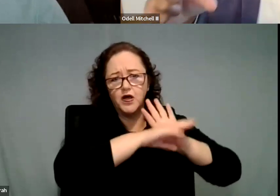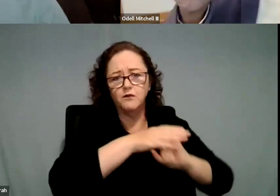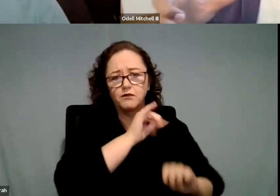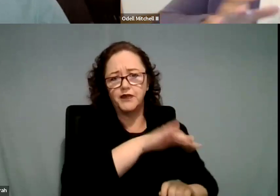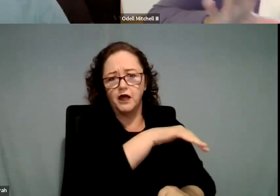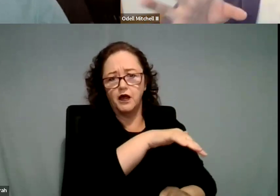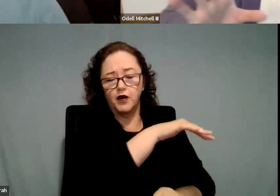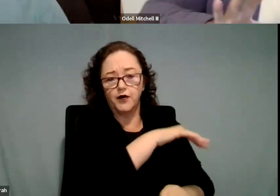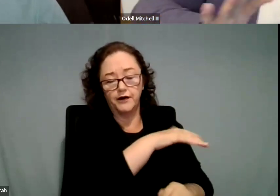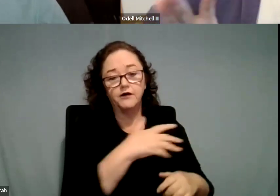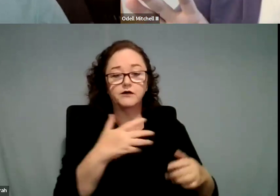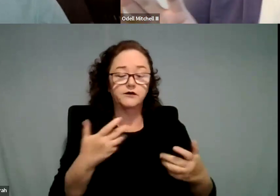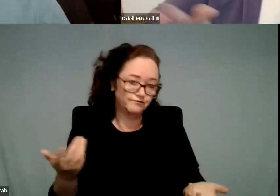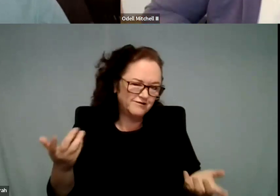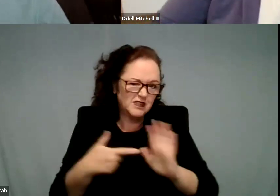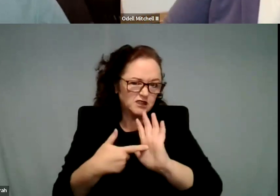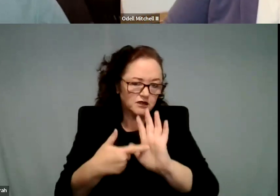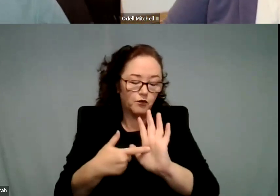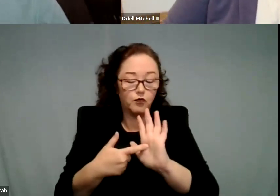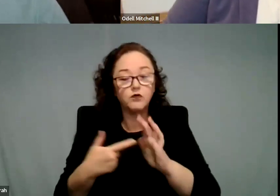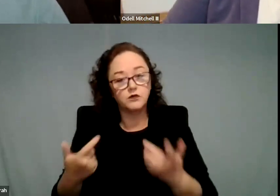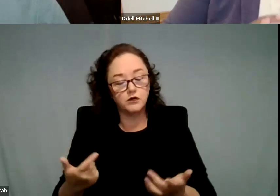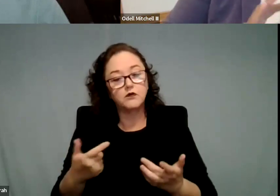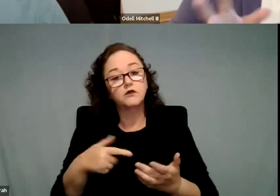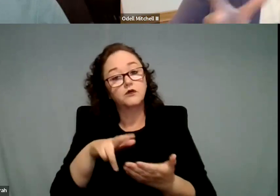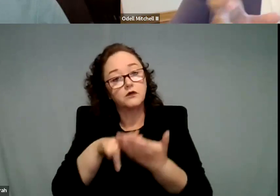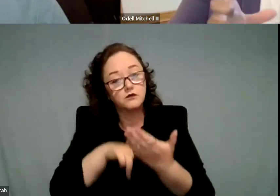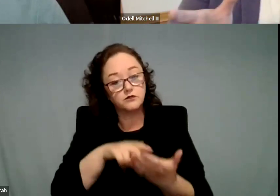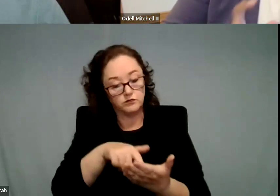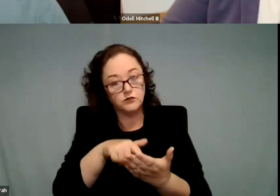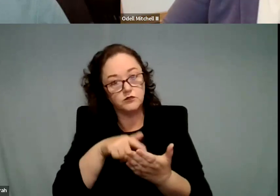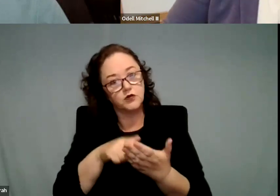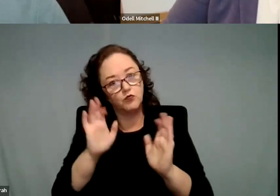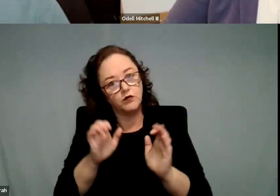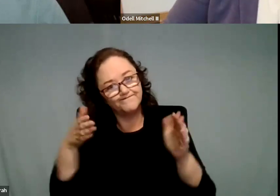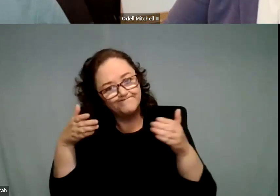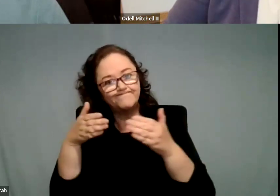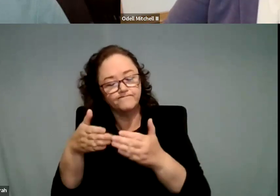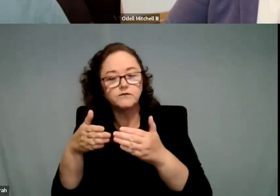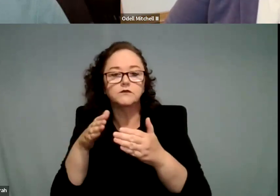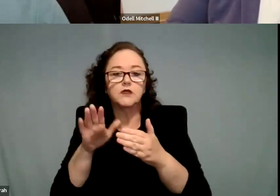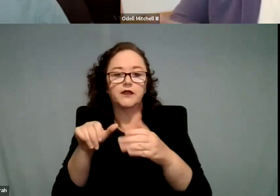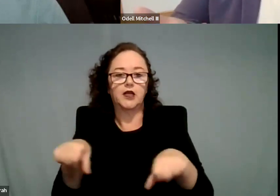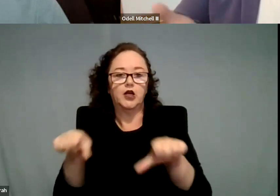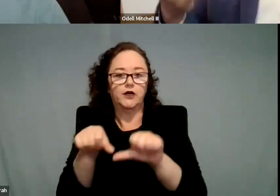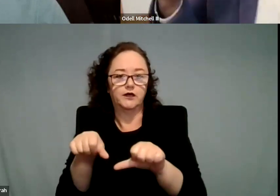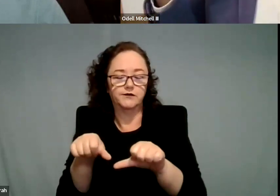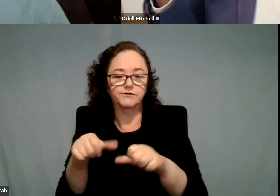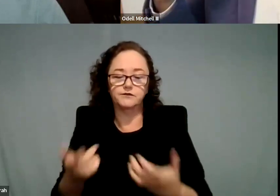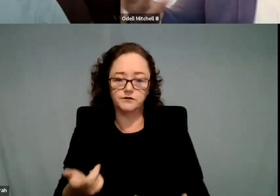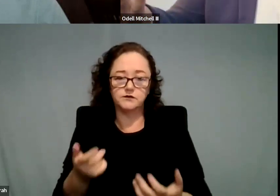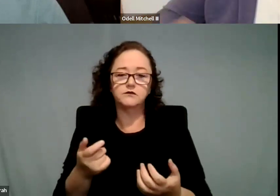that space, you do want those framed towards the industry or at least considering what some of those differences are. You think